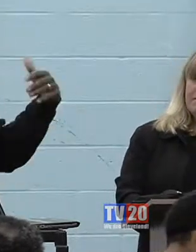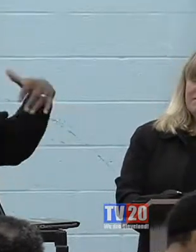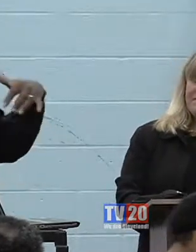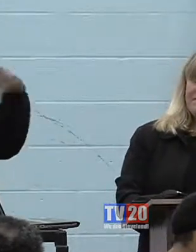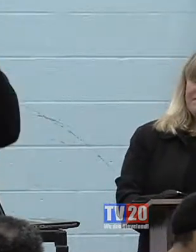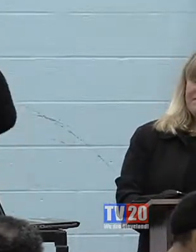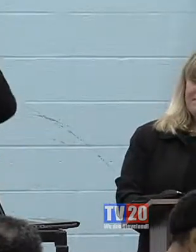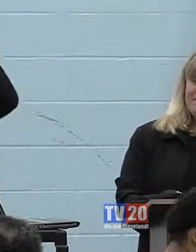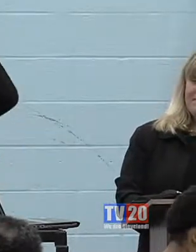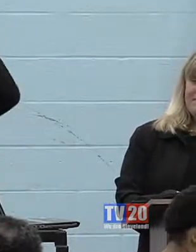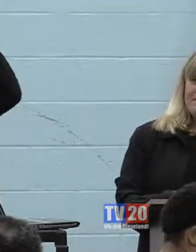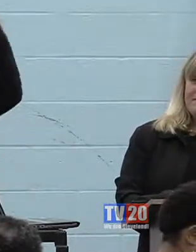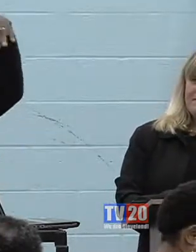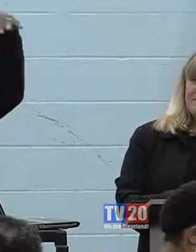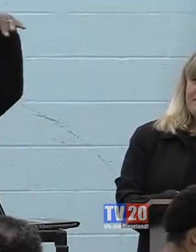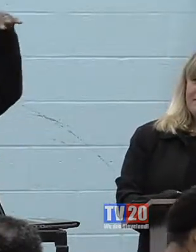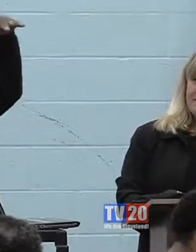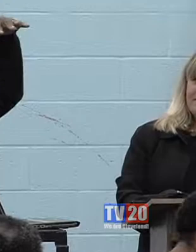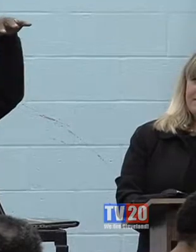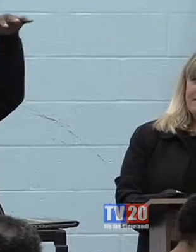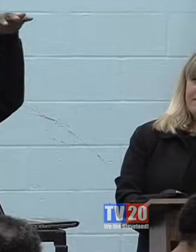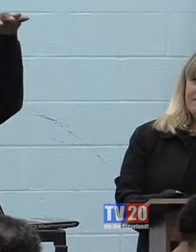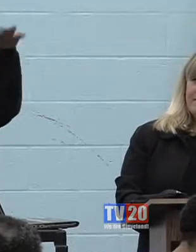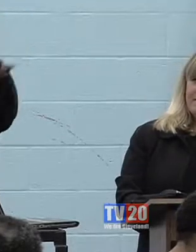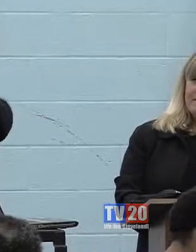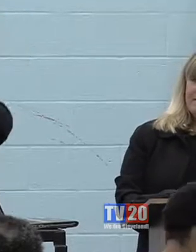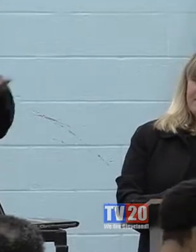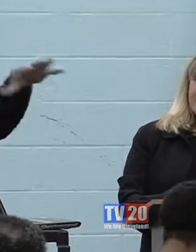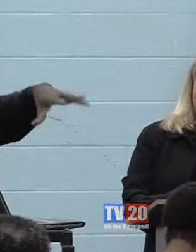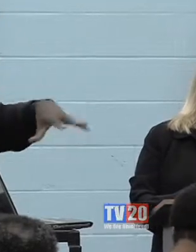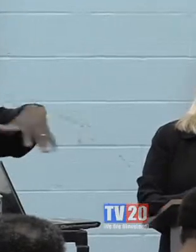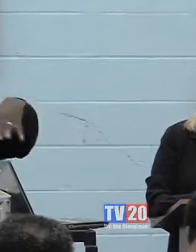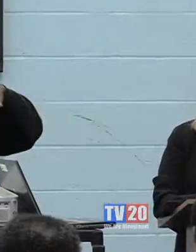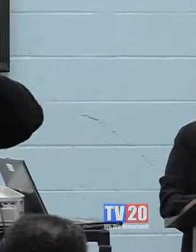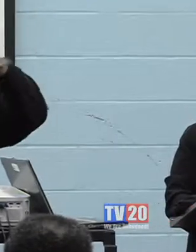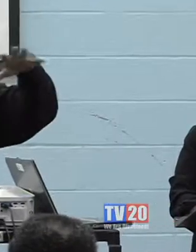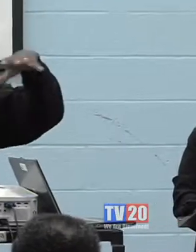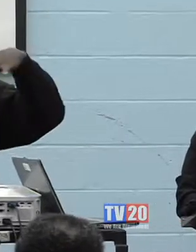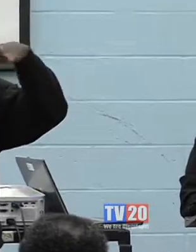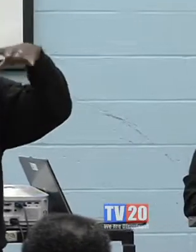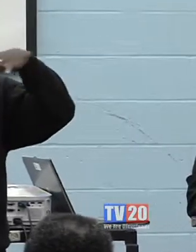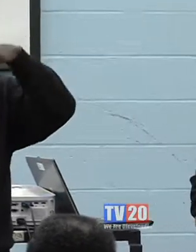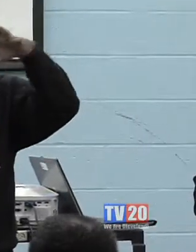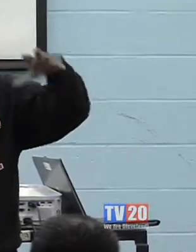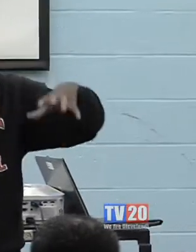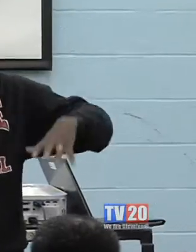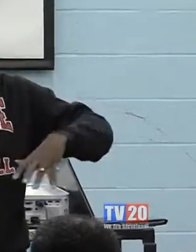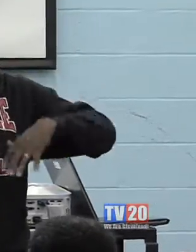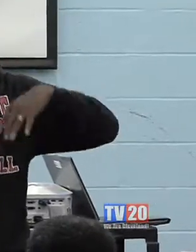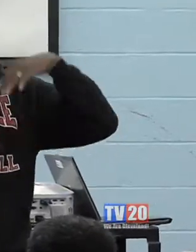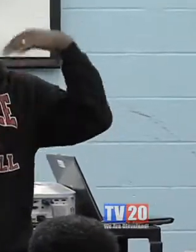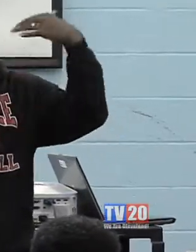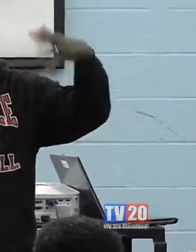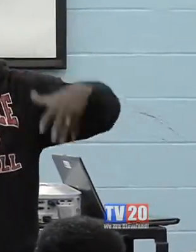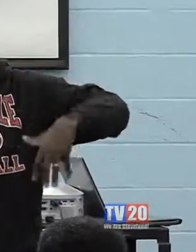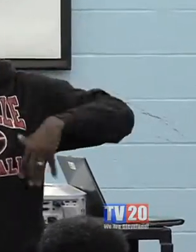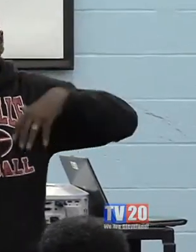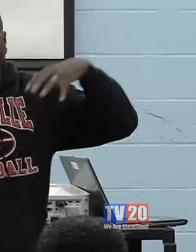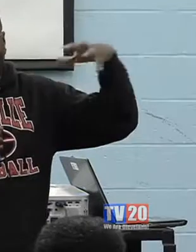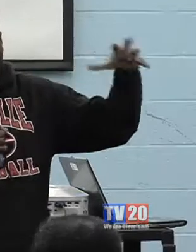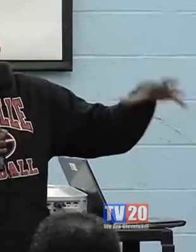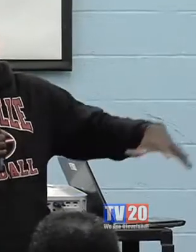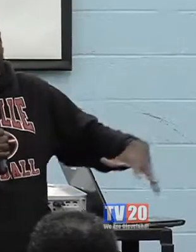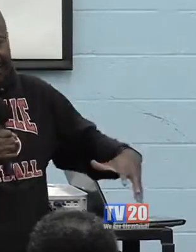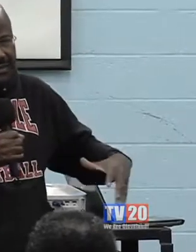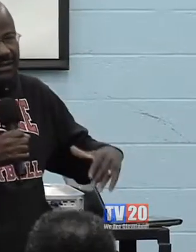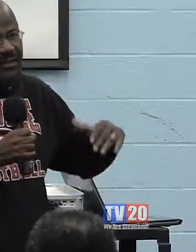quick. When the councilman talks with his bosses, because you are the boss, and you're the boss of the council member, all the way up to the president of